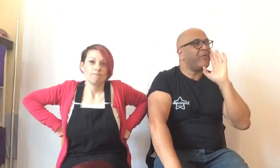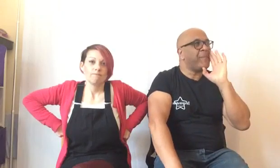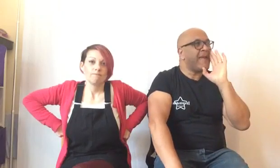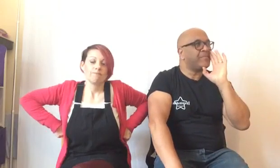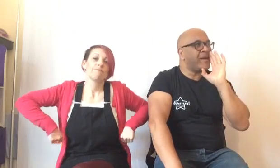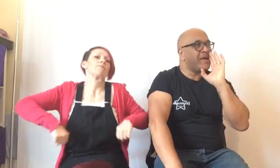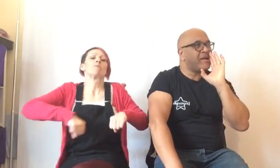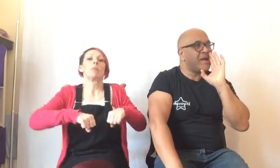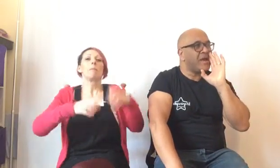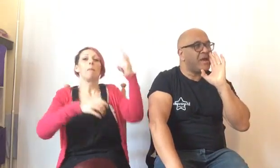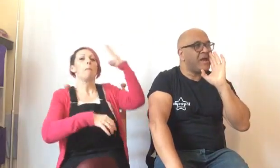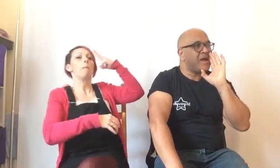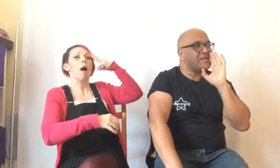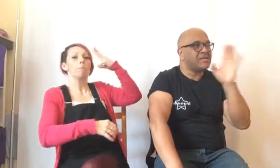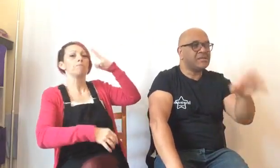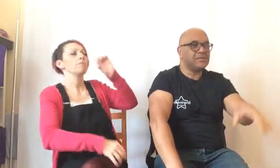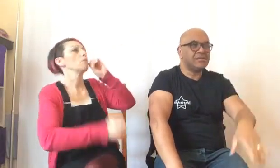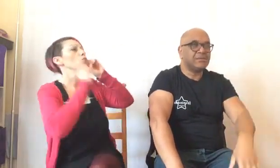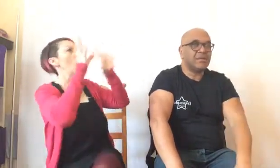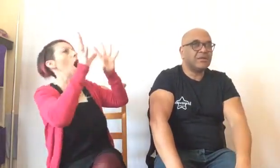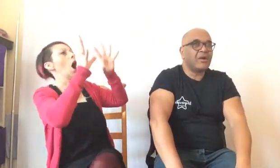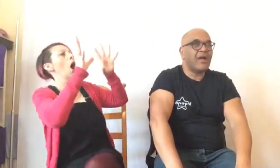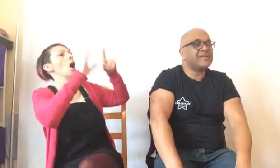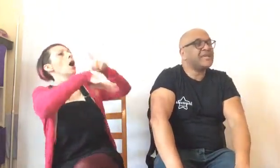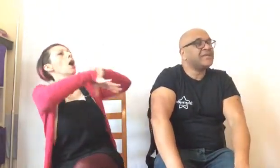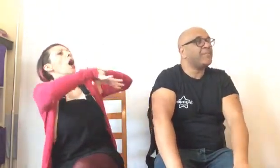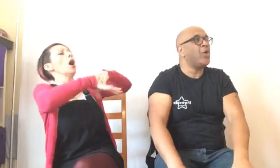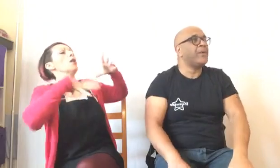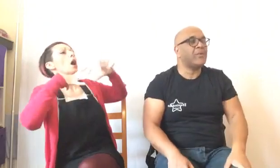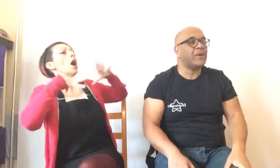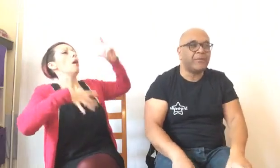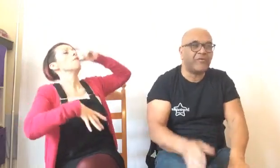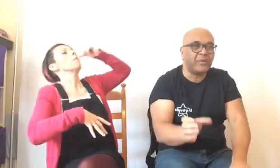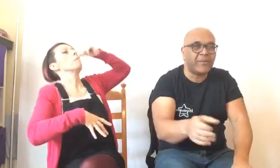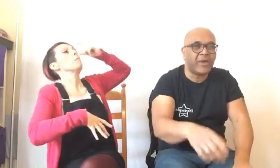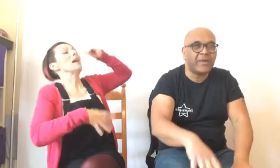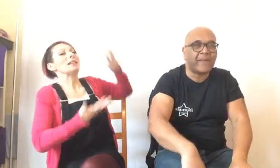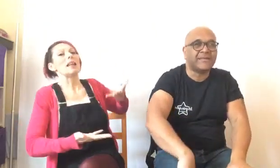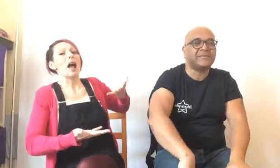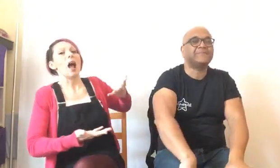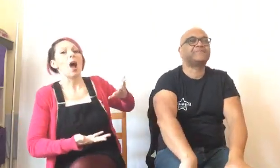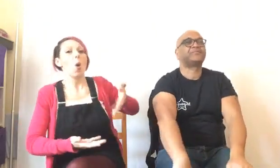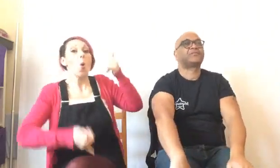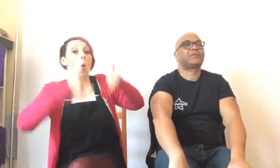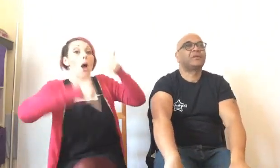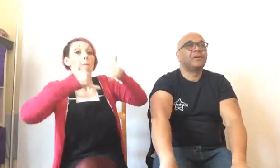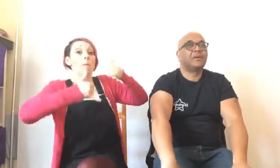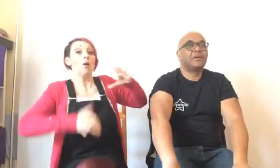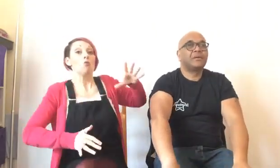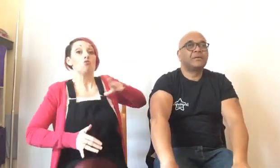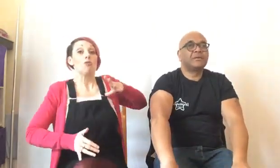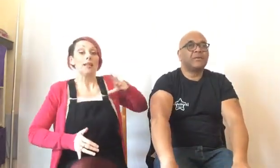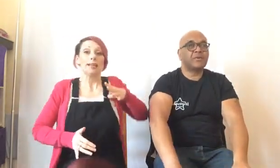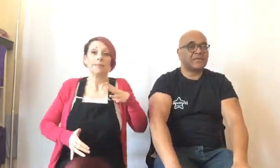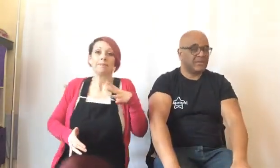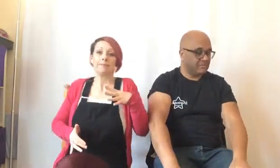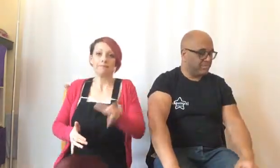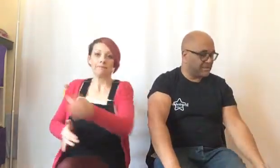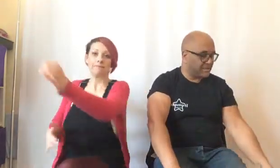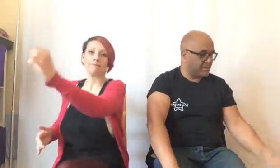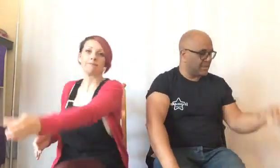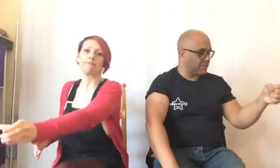"Time for bed, Bernard. I've taken some hot milk up and I've put it by your bed." The